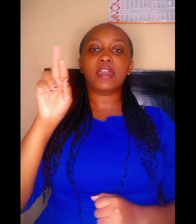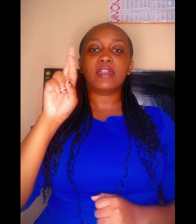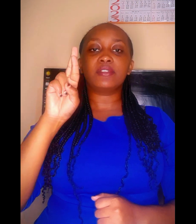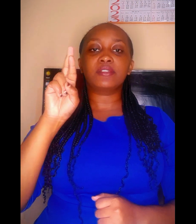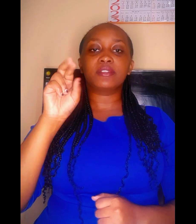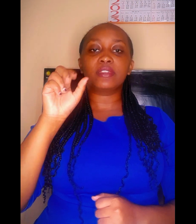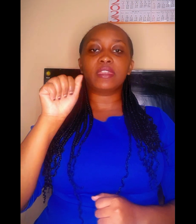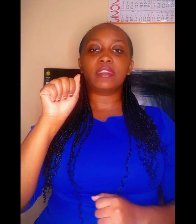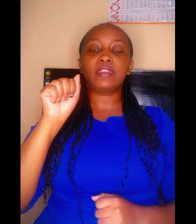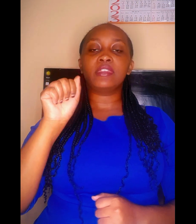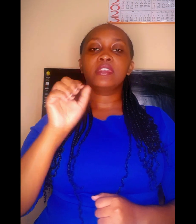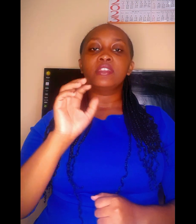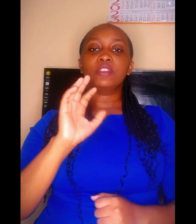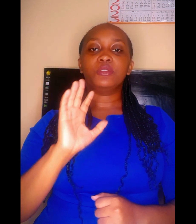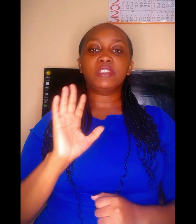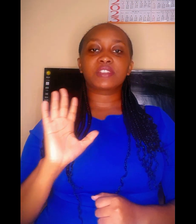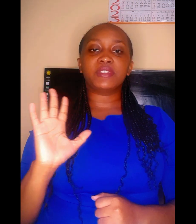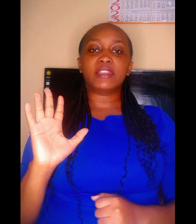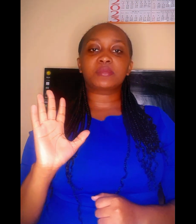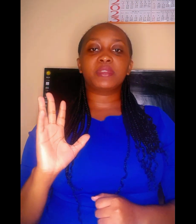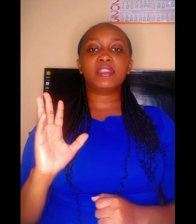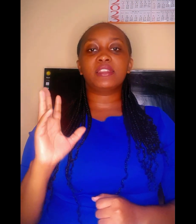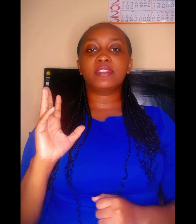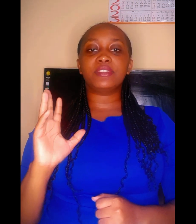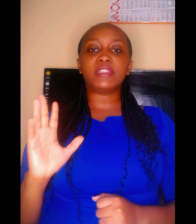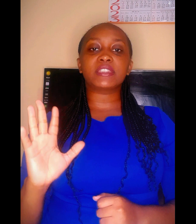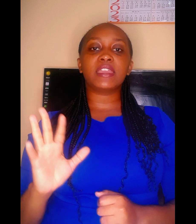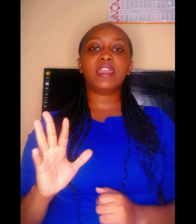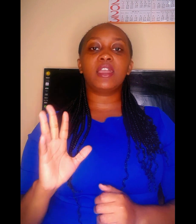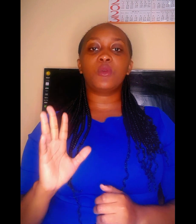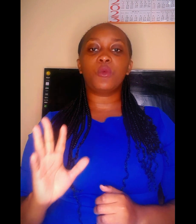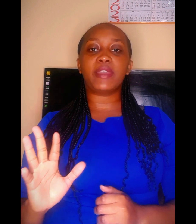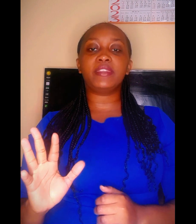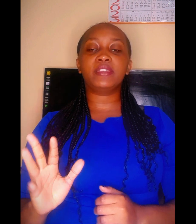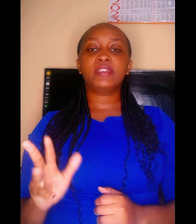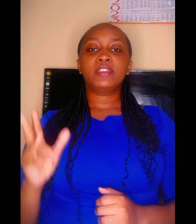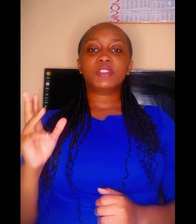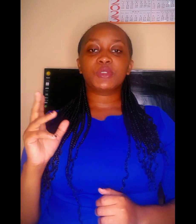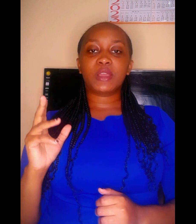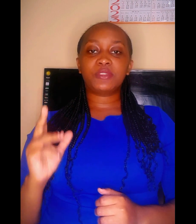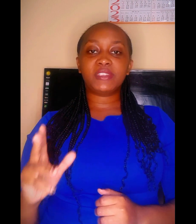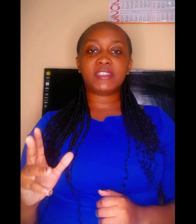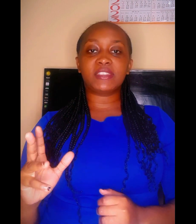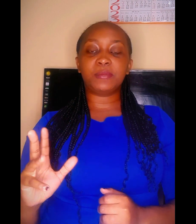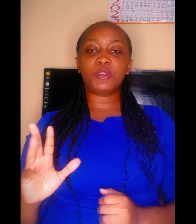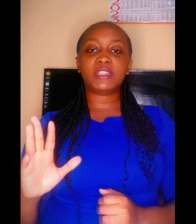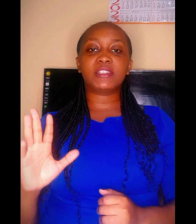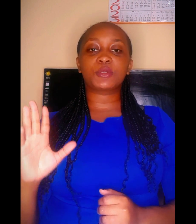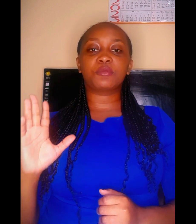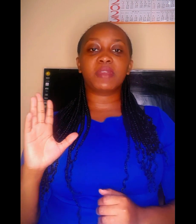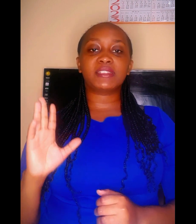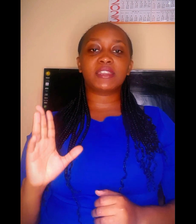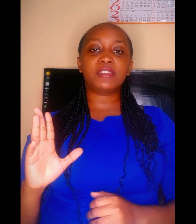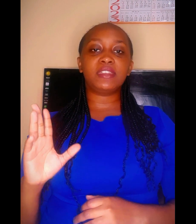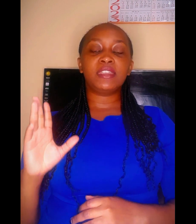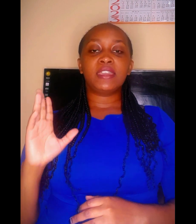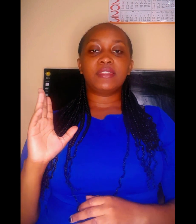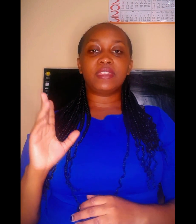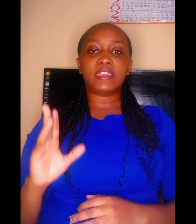E-Z-R-A. You'll just fingerspell the entire word. So now this is the importance of mastering the